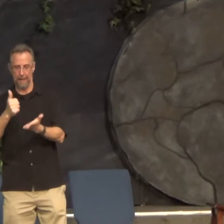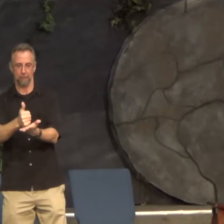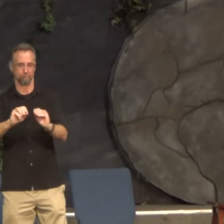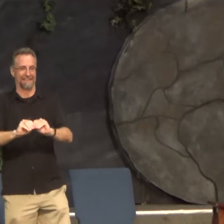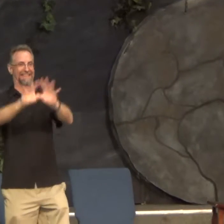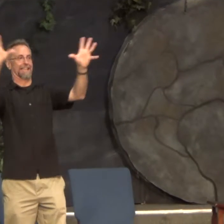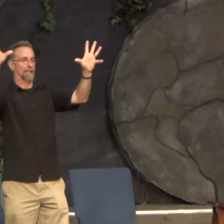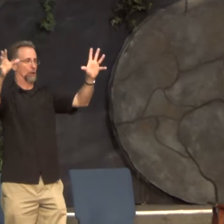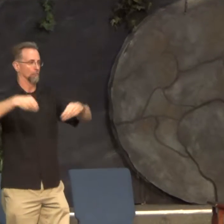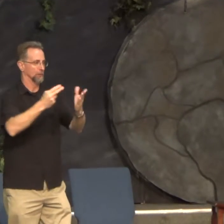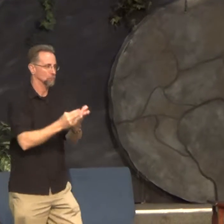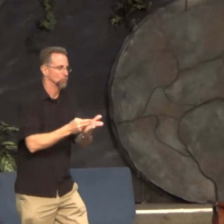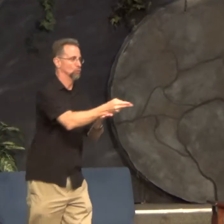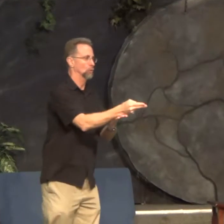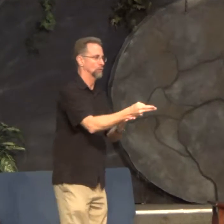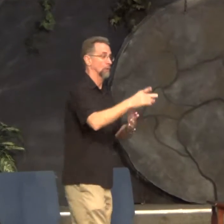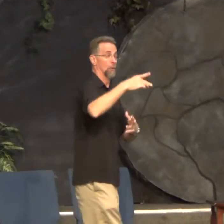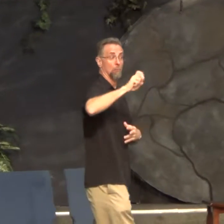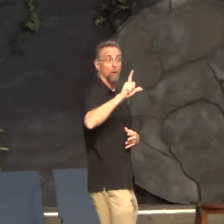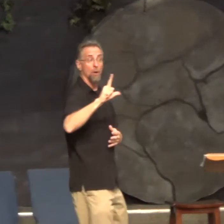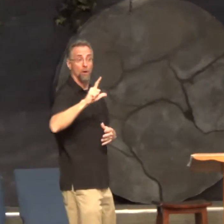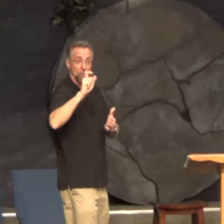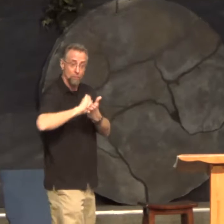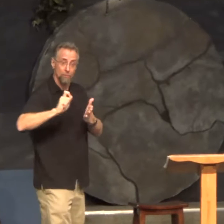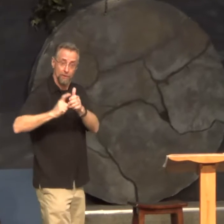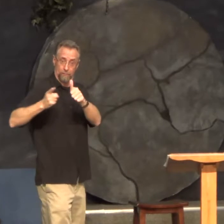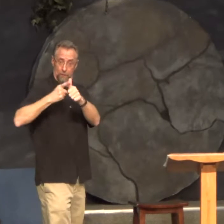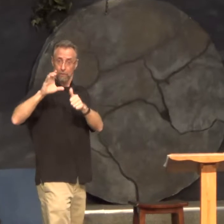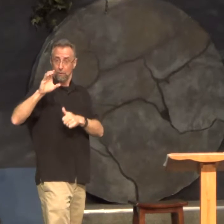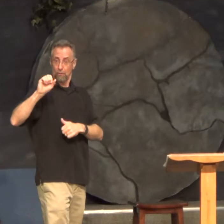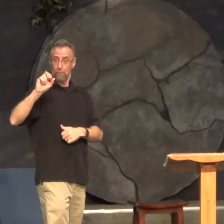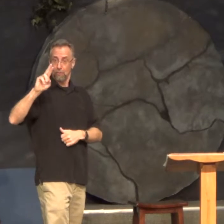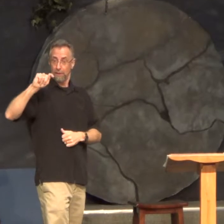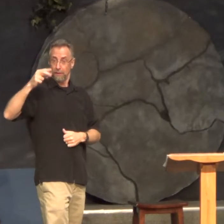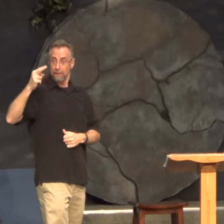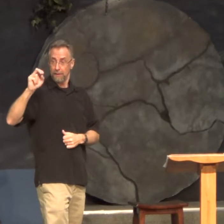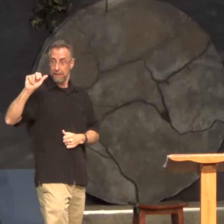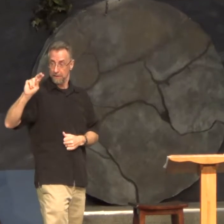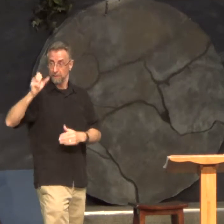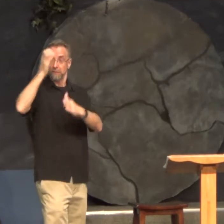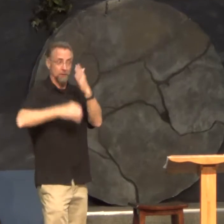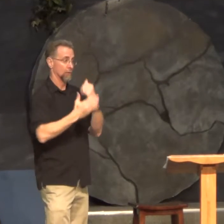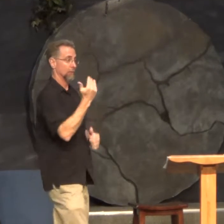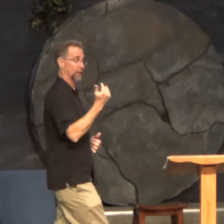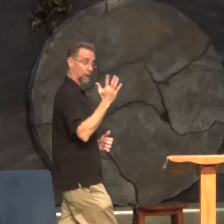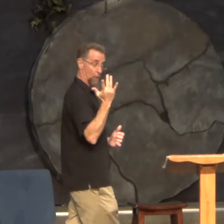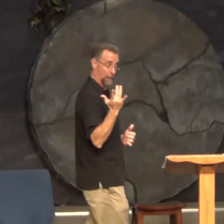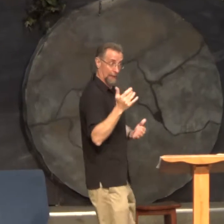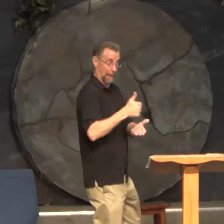The right things to be in our church. And he was very clear in that. He said, Paul wrote this book to the Corinthians. We